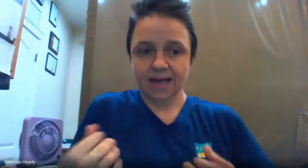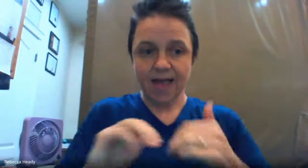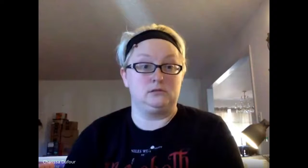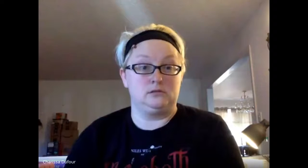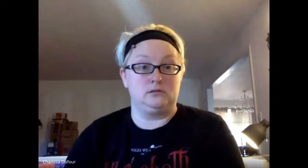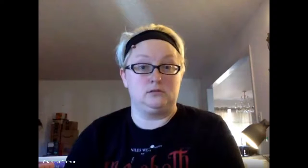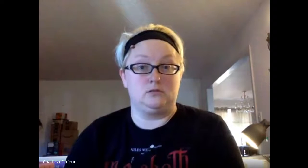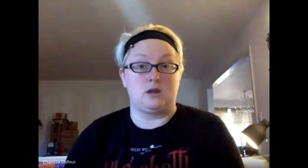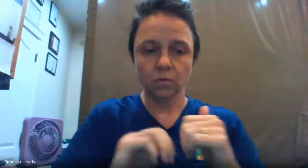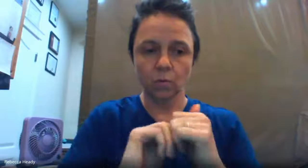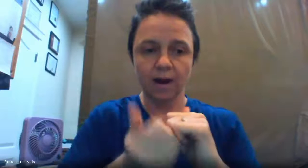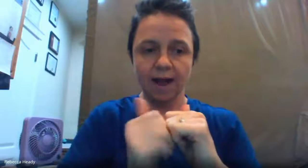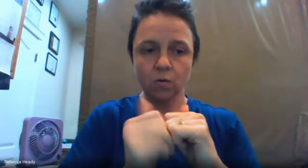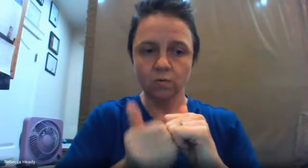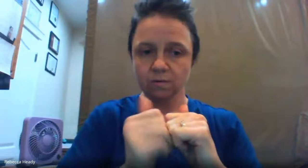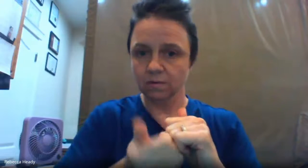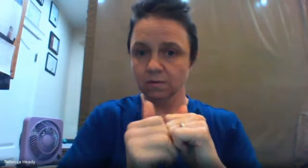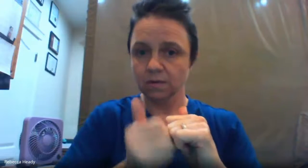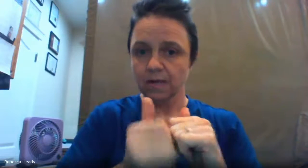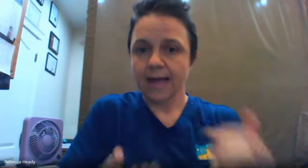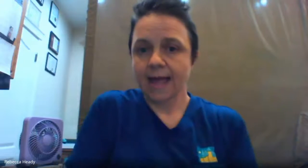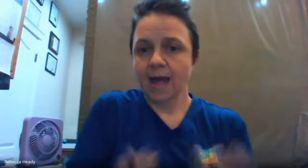how or how many,